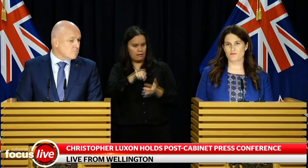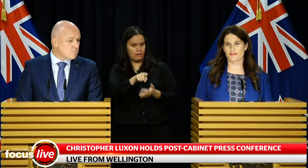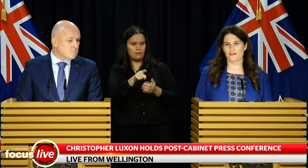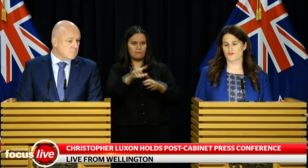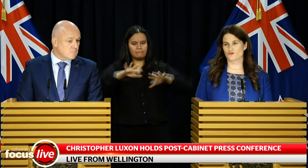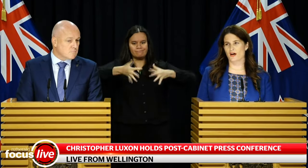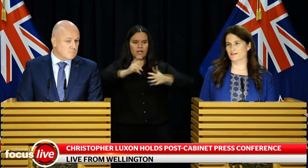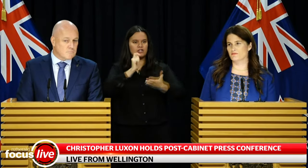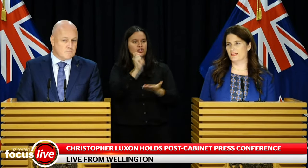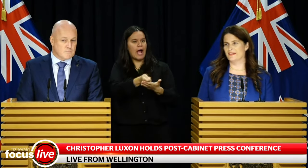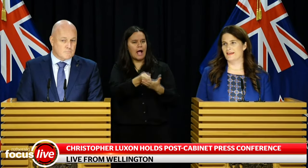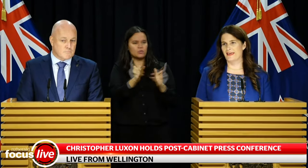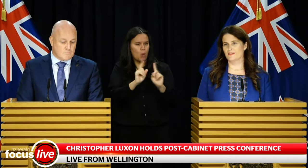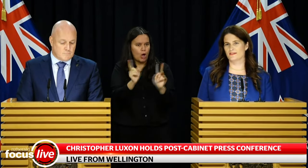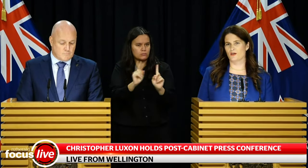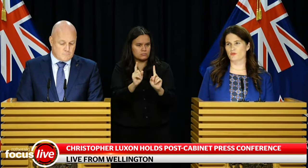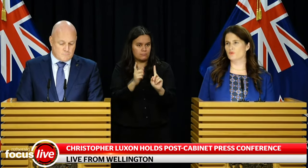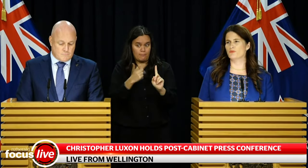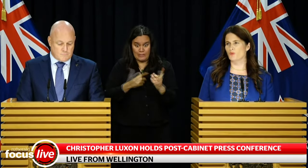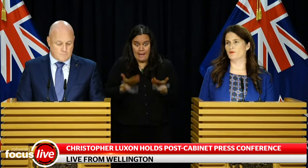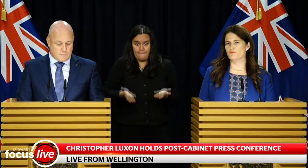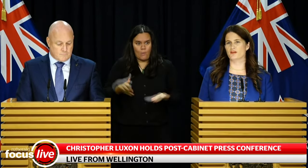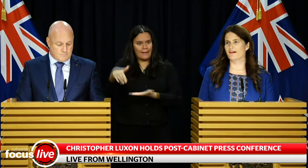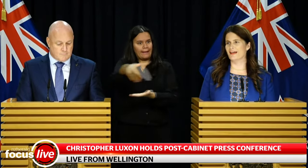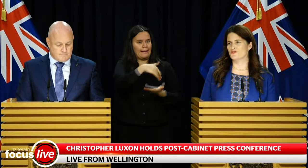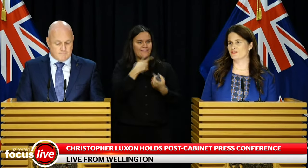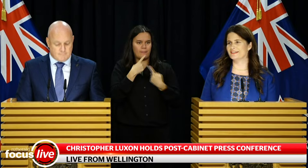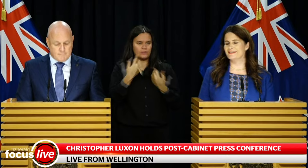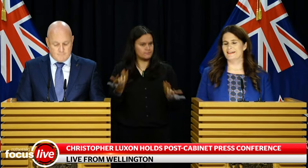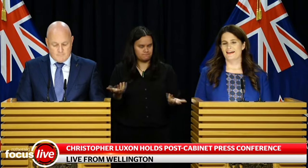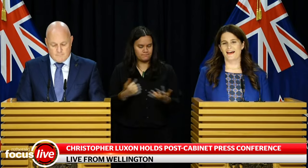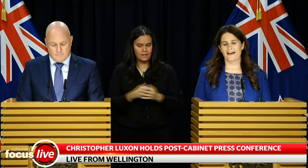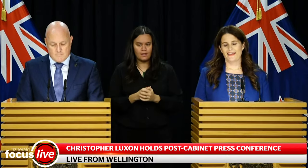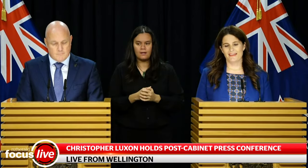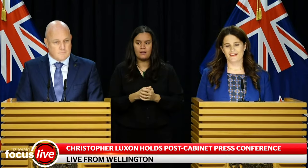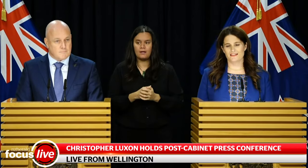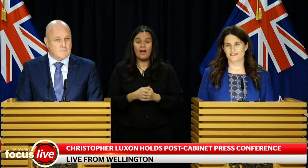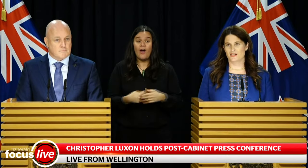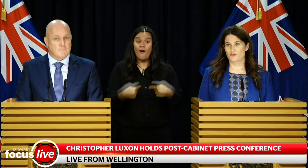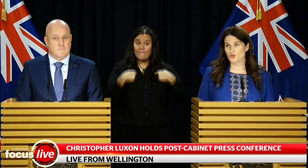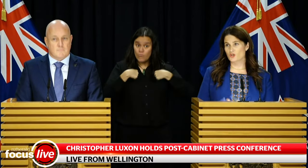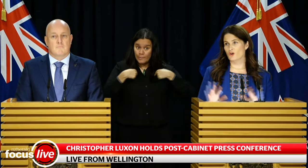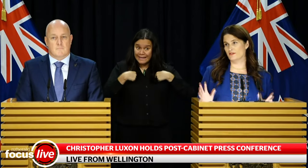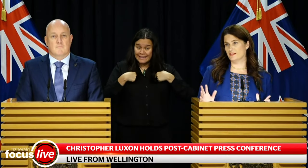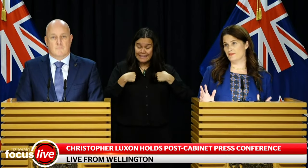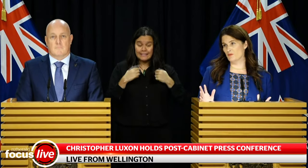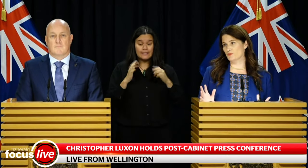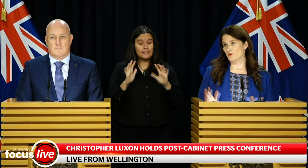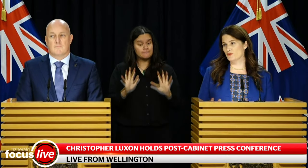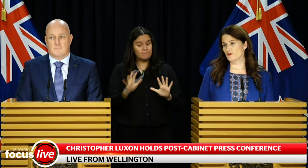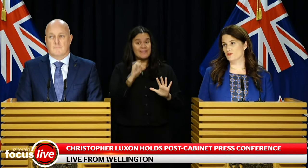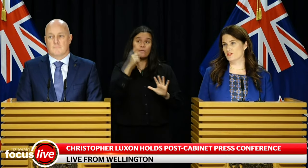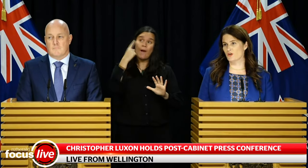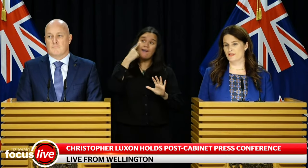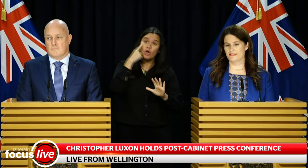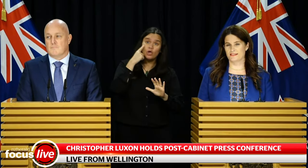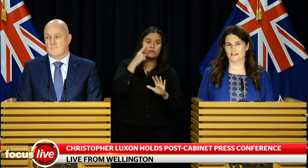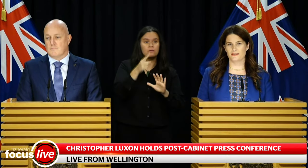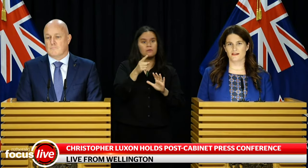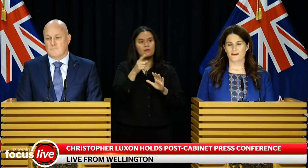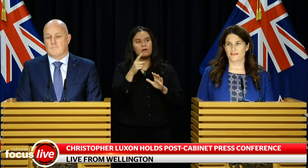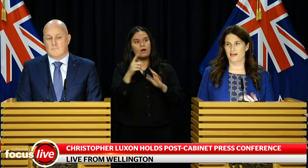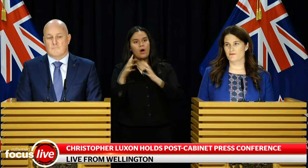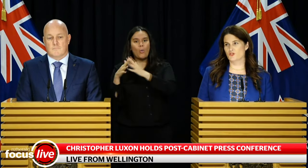there's a number that strikes me as a real problem for our country. And that is that if you look across the developed world, across the